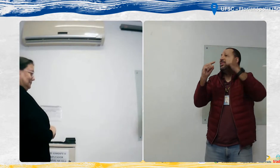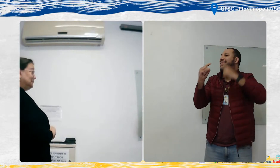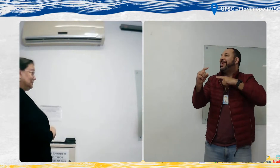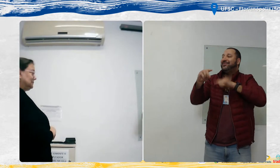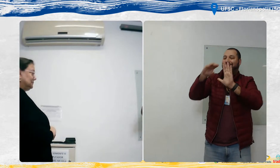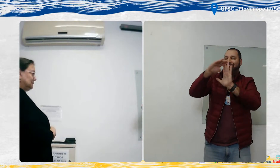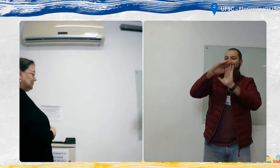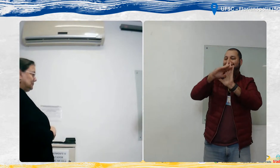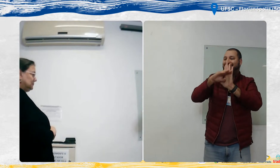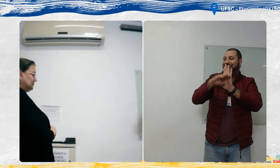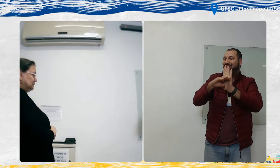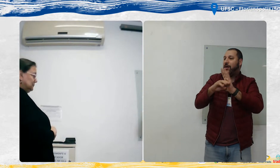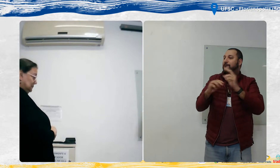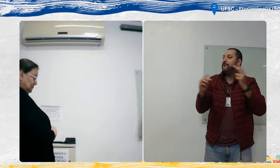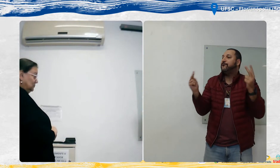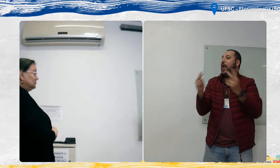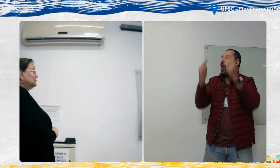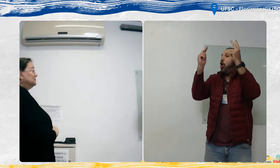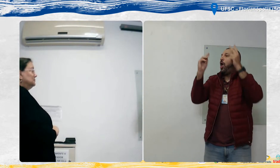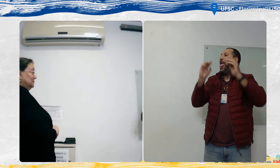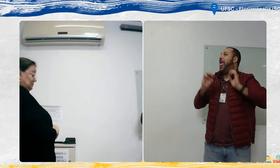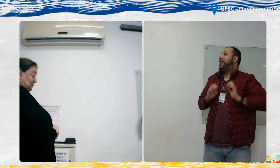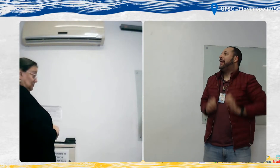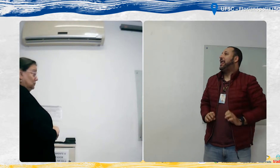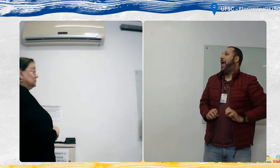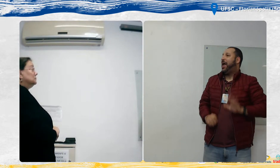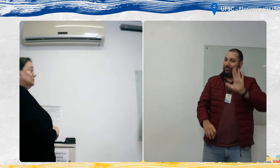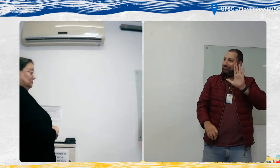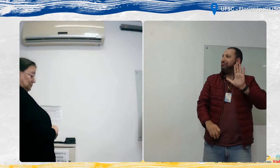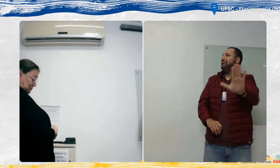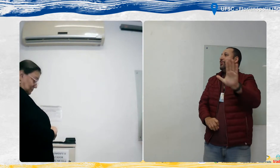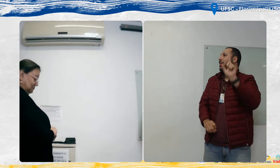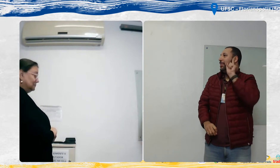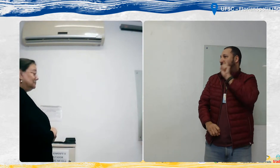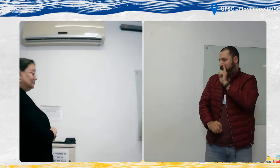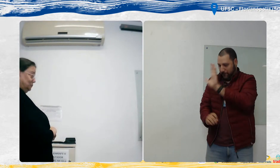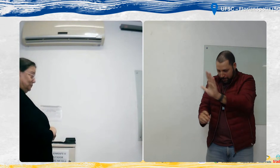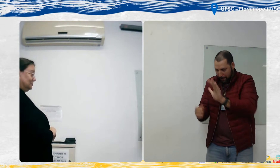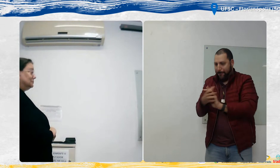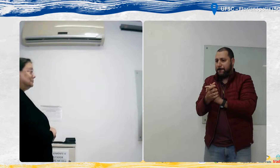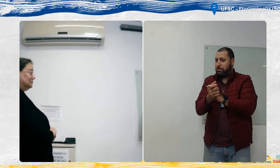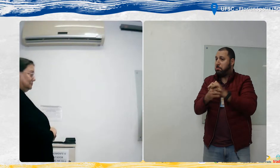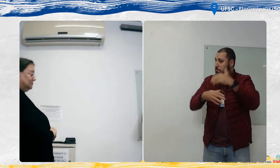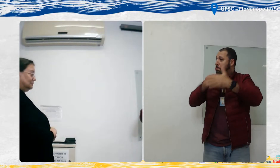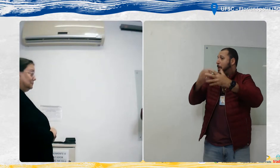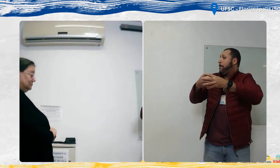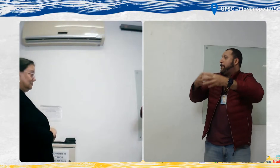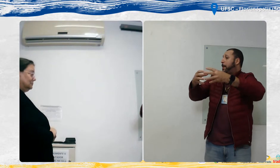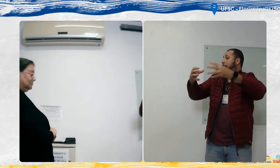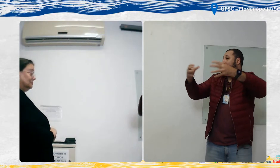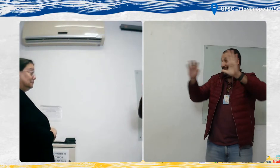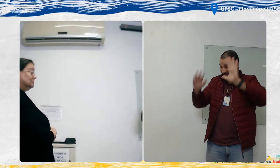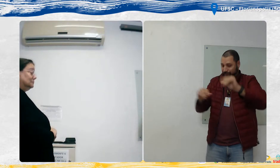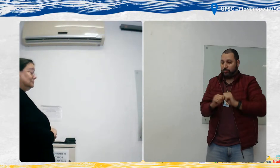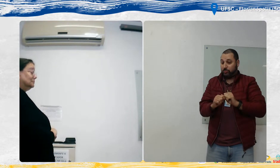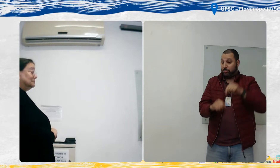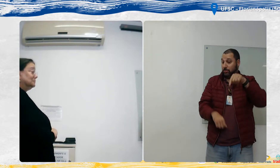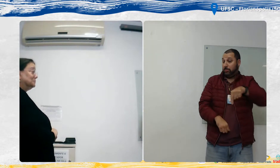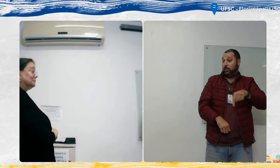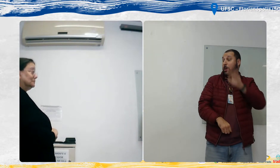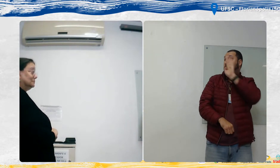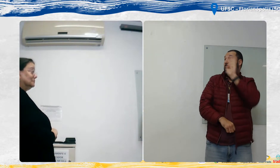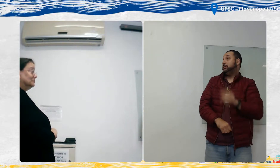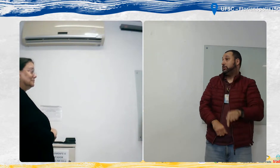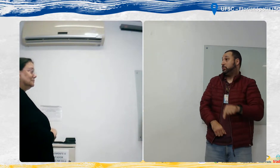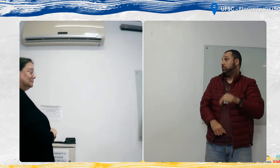example? So many of these things that we value in ethics, how do we do that? How do deaf people